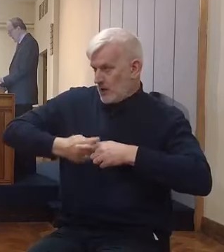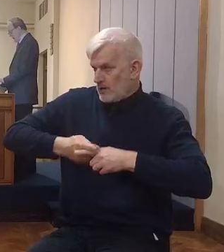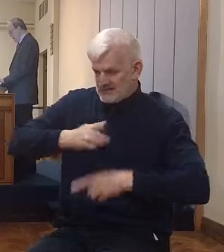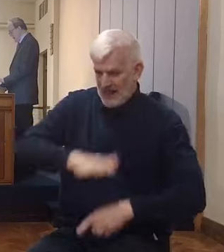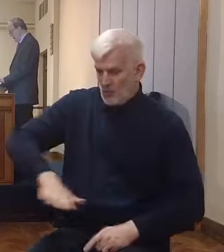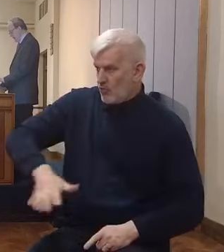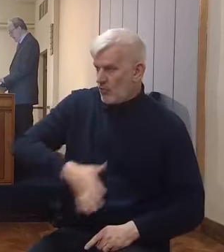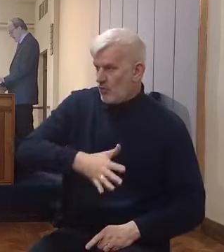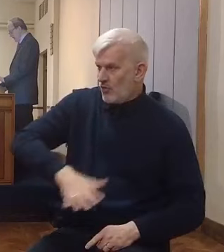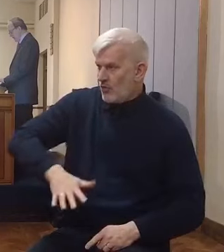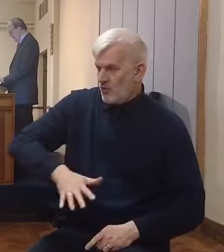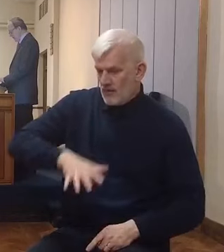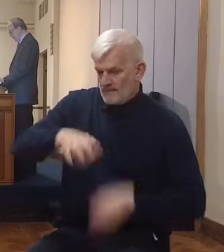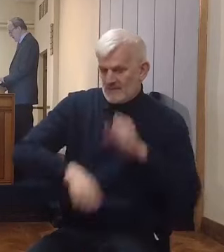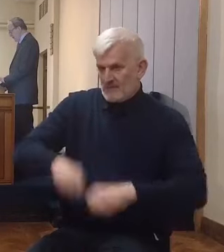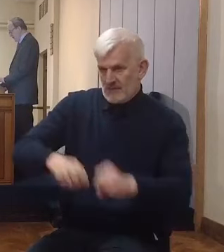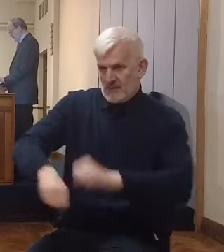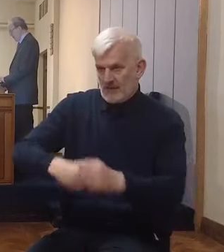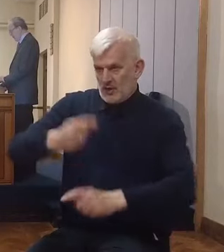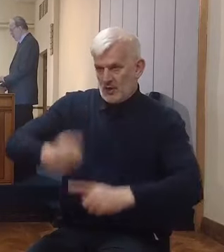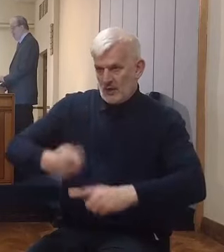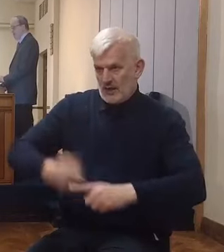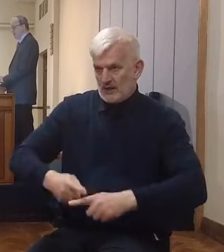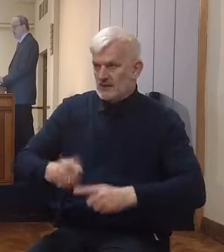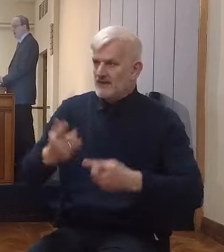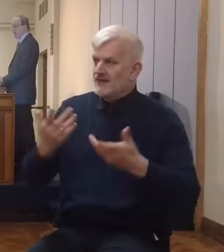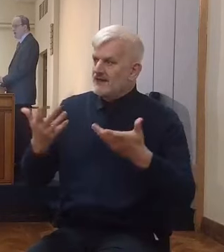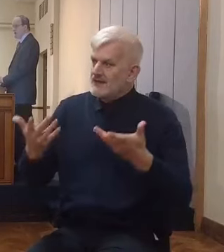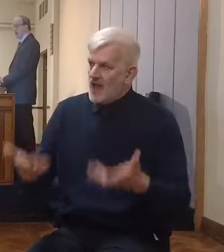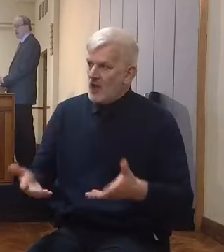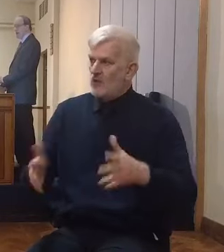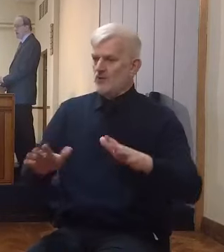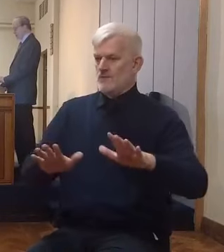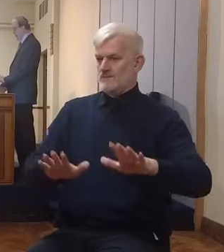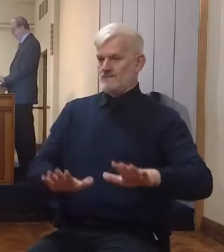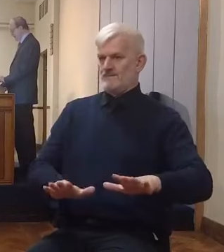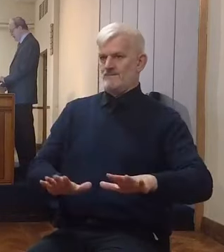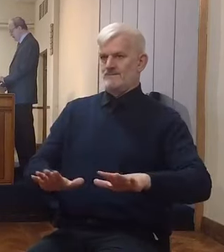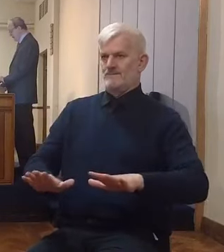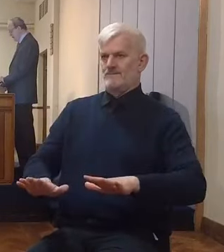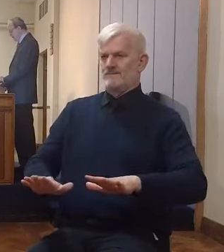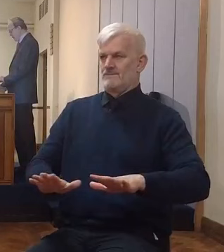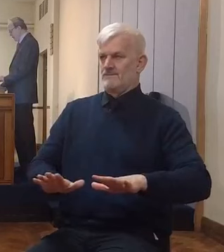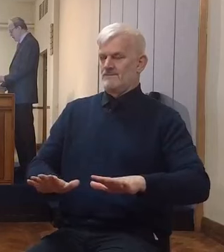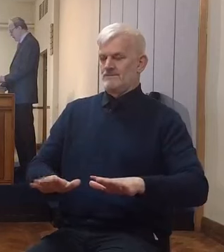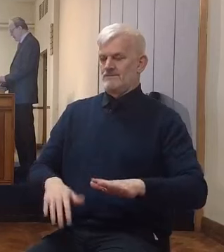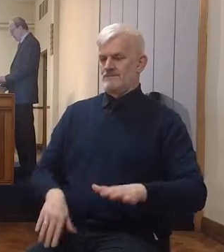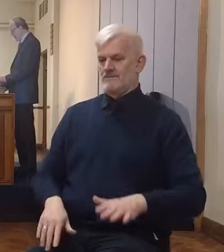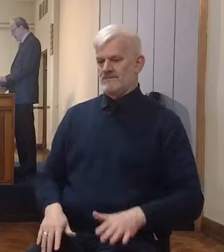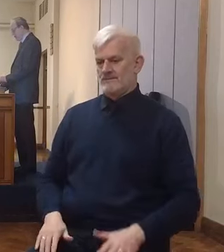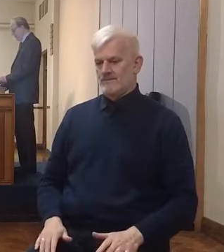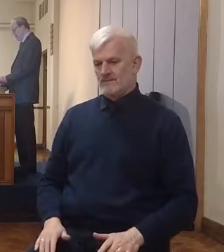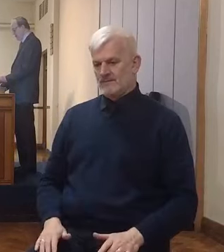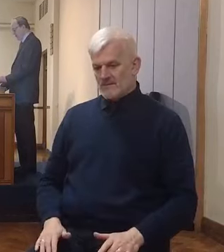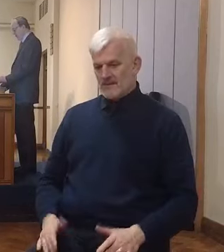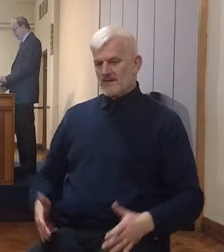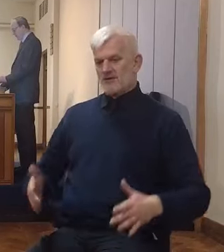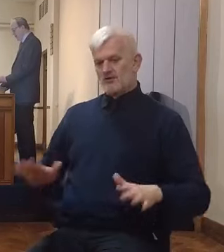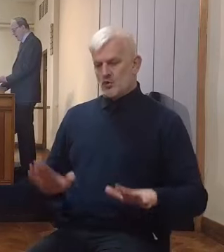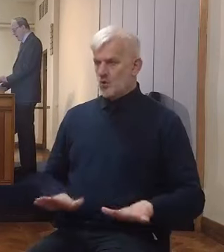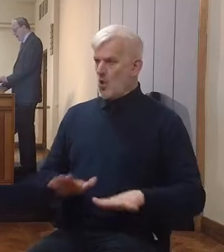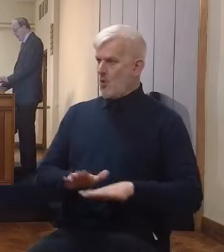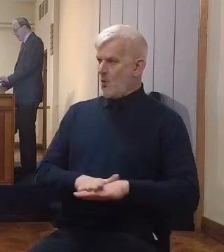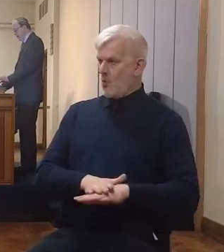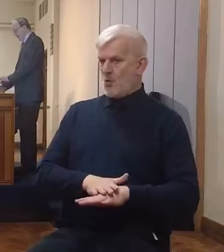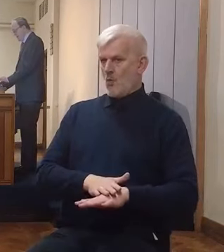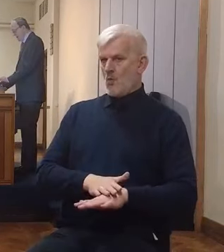Conquest. But now this 11th chapter represents an unmistakable change of pace will